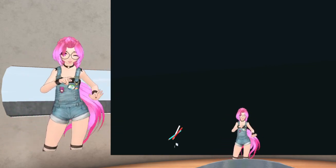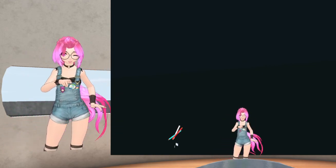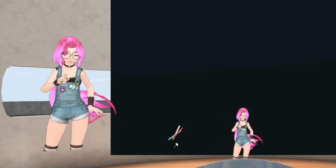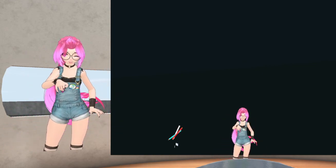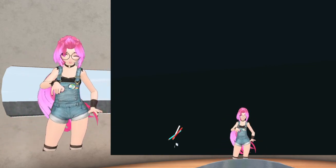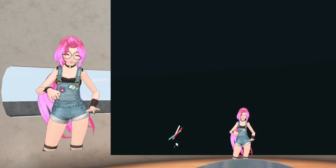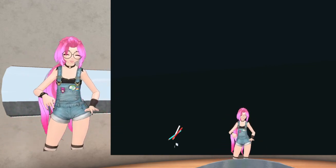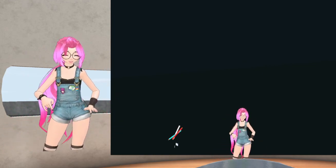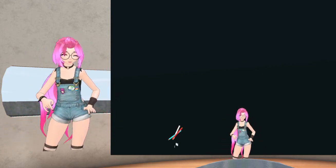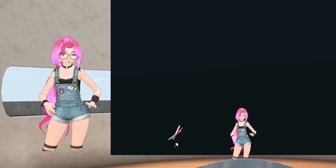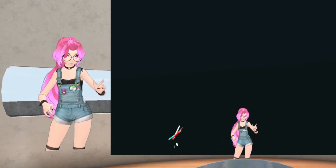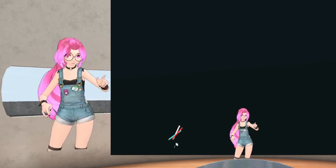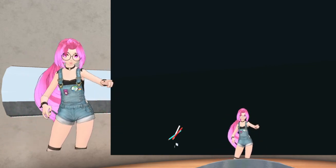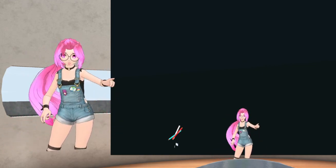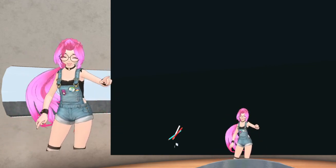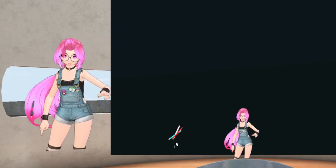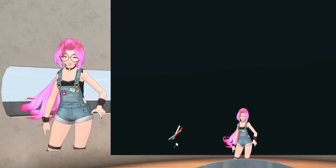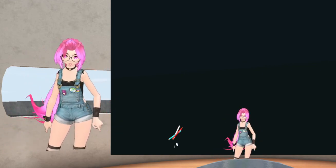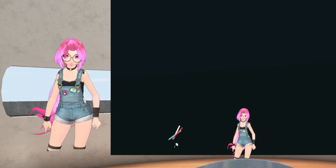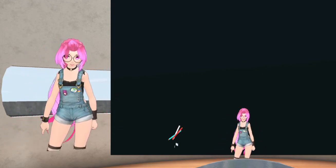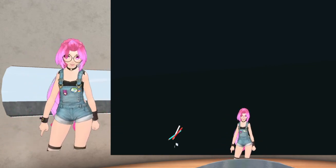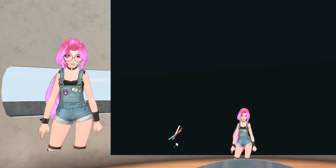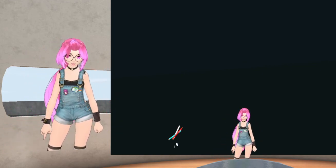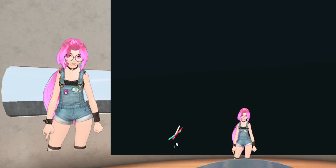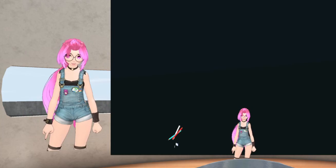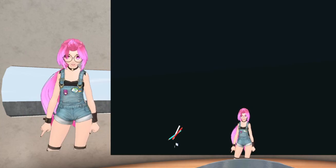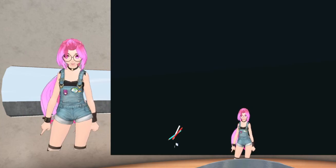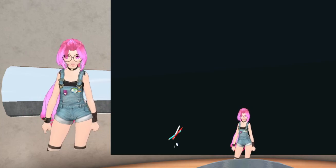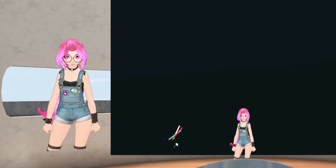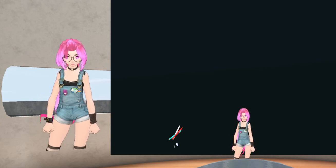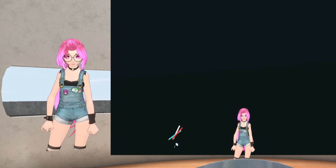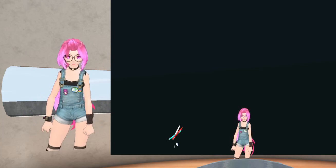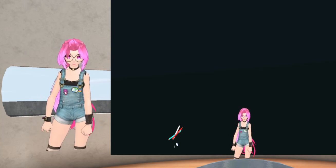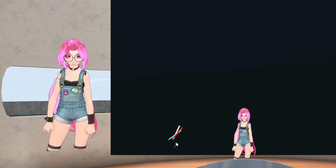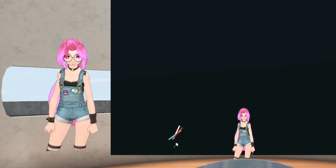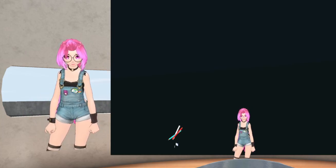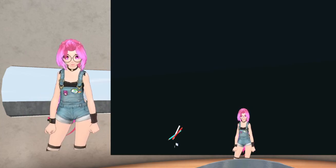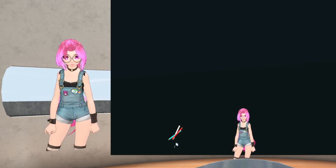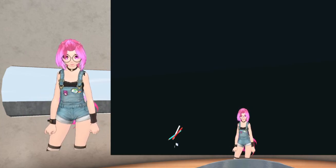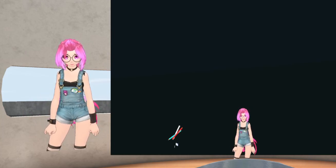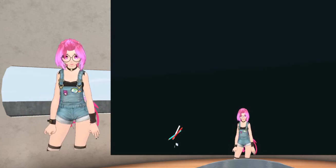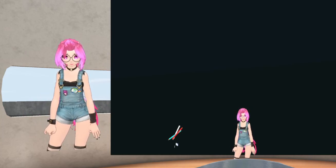Cool. Okay, Apple, last one. Last one, and then I need to take a picture because I'm sweating balls.